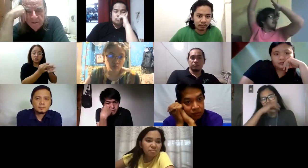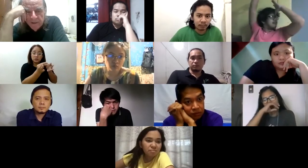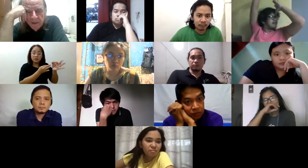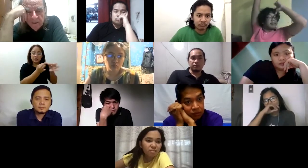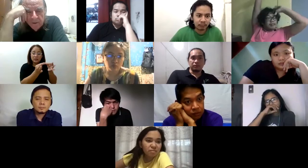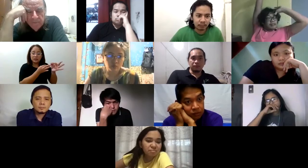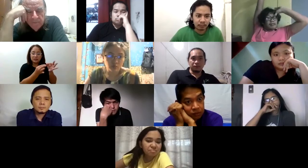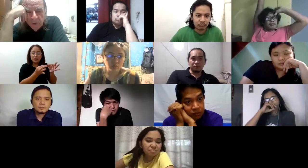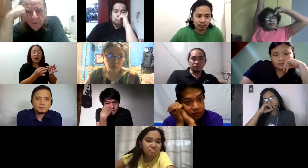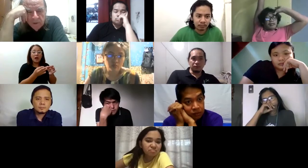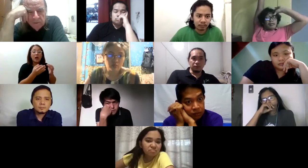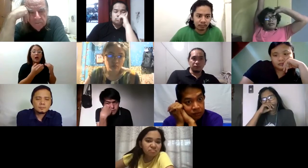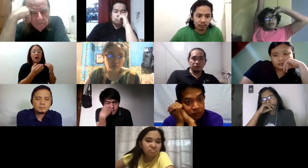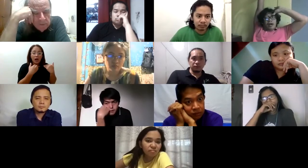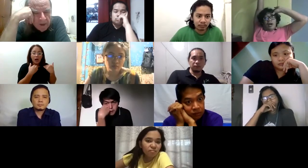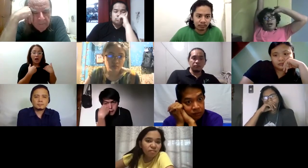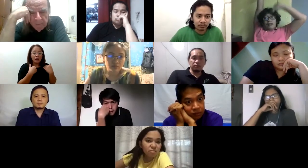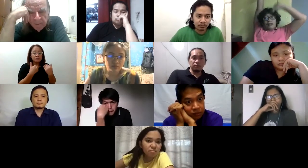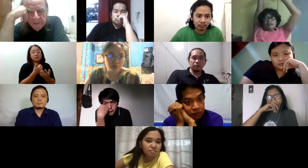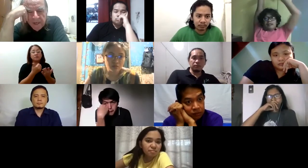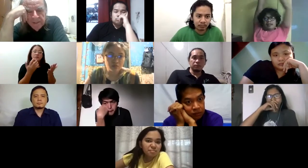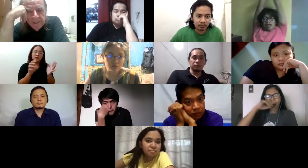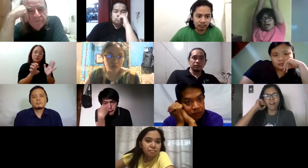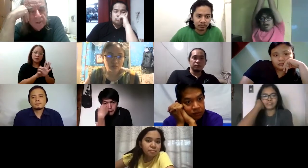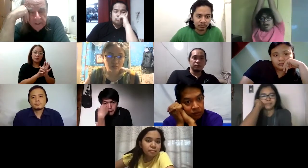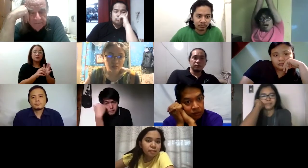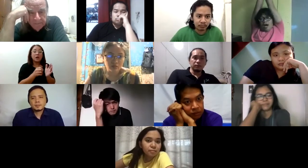other deaf people sign differently,